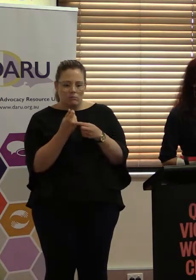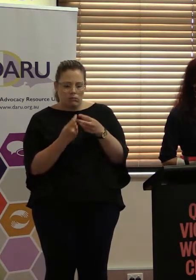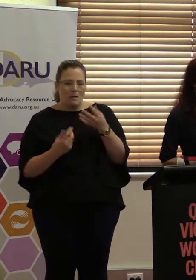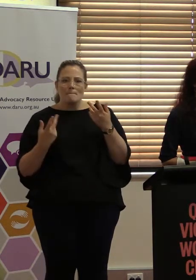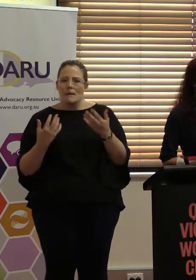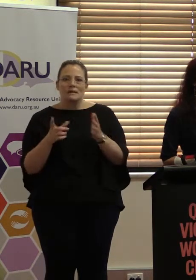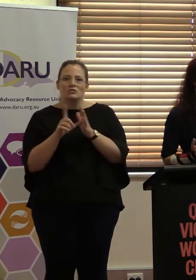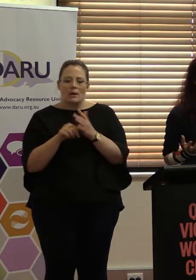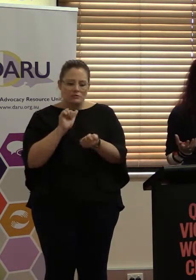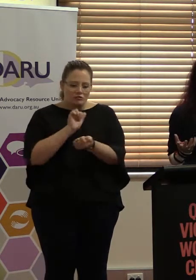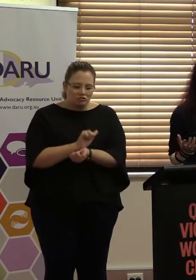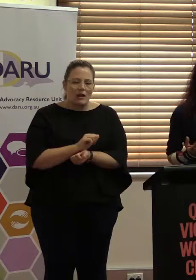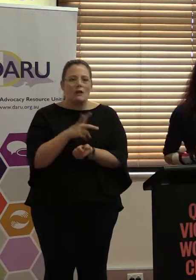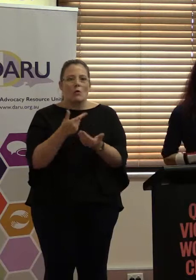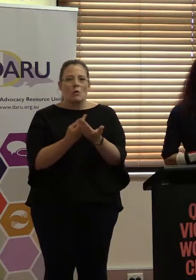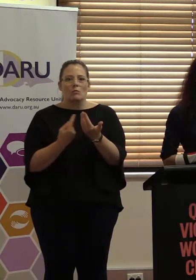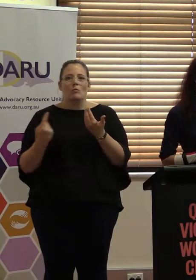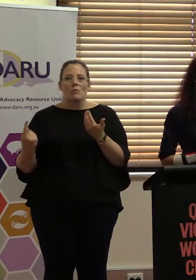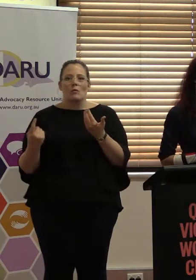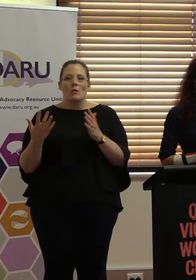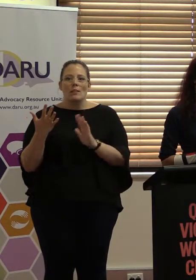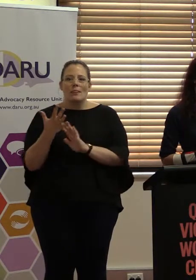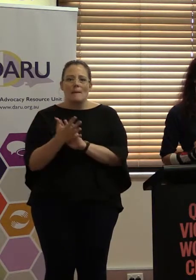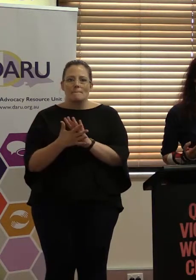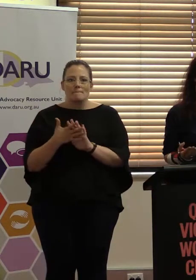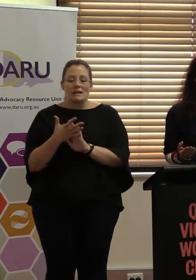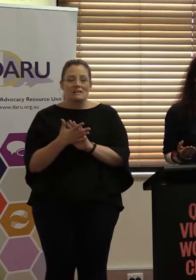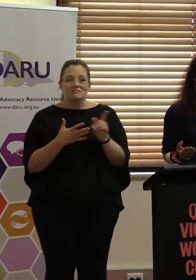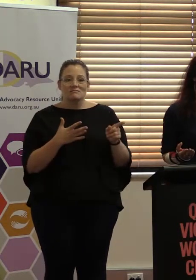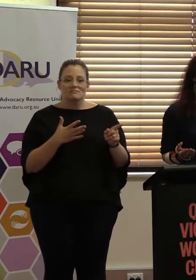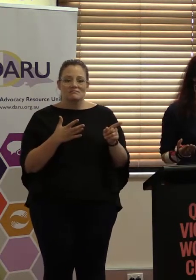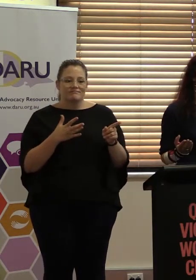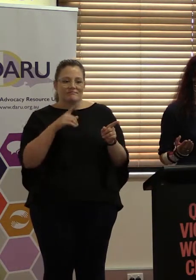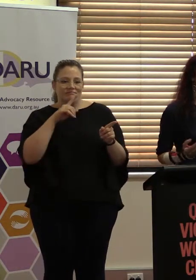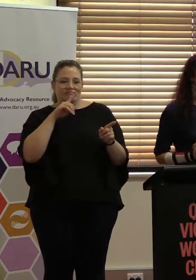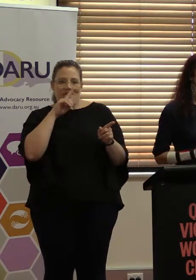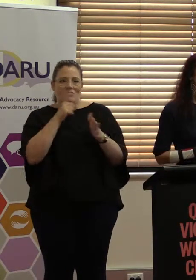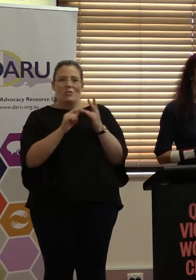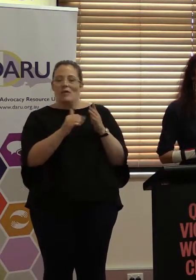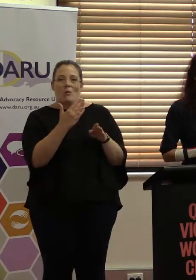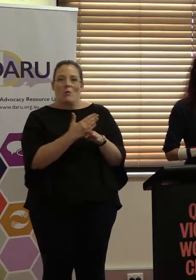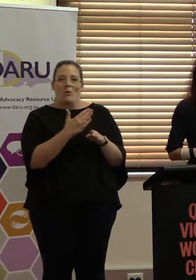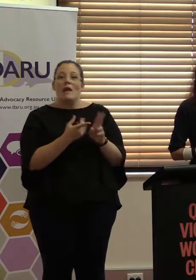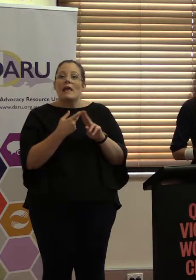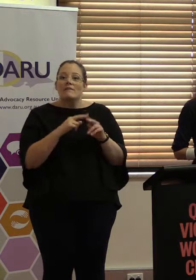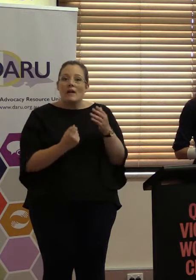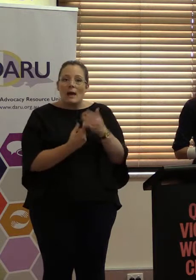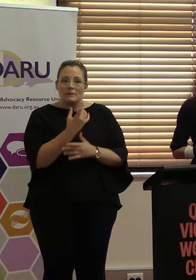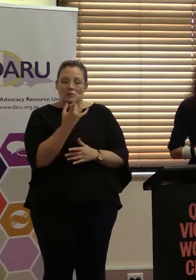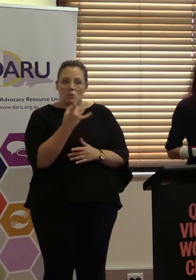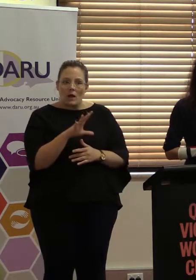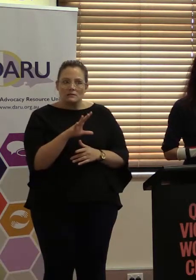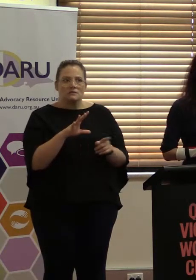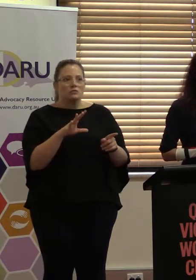and seclusion which indicate incompetence, let's face it, because the first time it happens, you know that you've got to get real and you've got to get